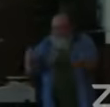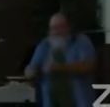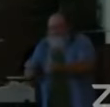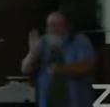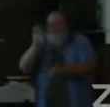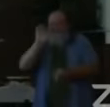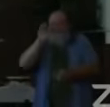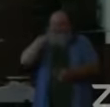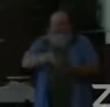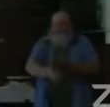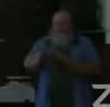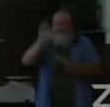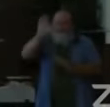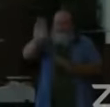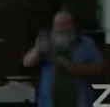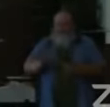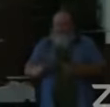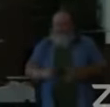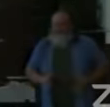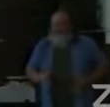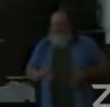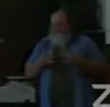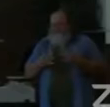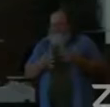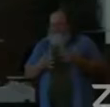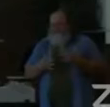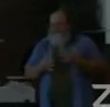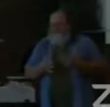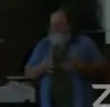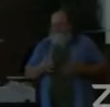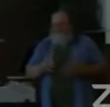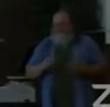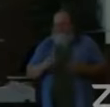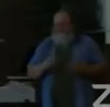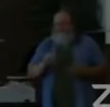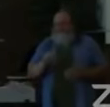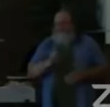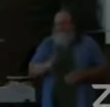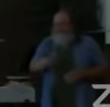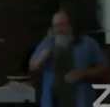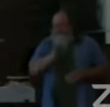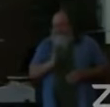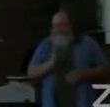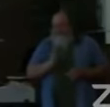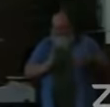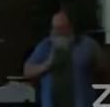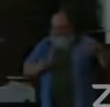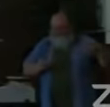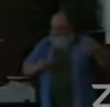God doesn't pop your tires, you're going down the highway at 55 miles an hour because that's what the speed limit is.